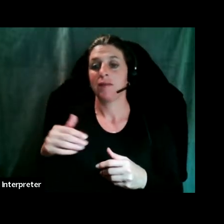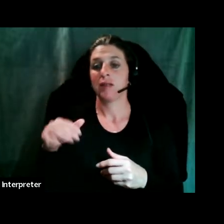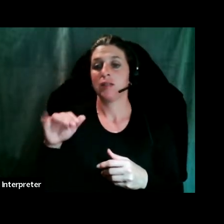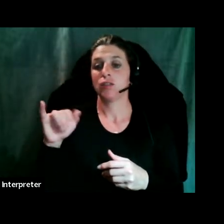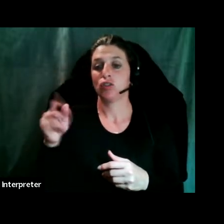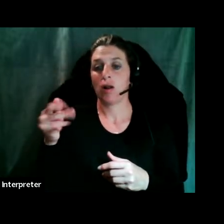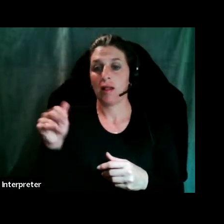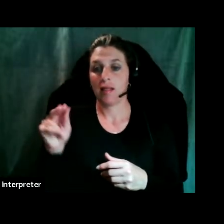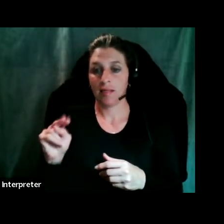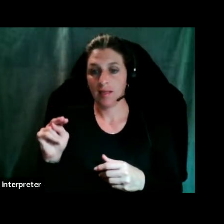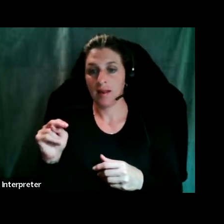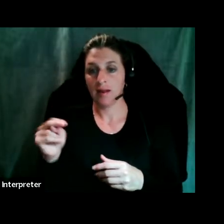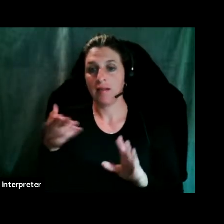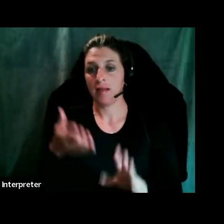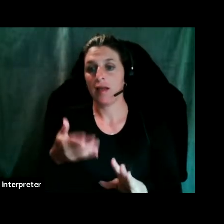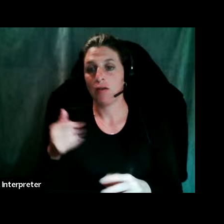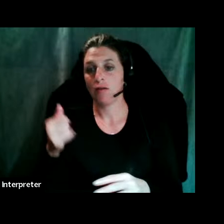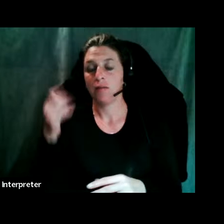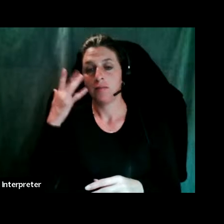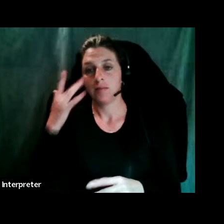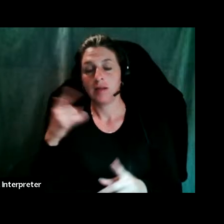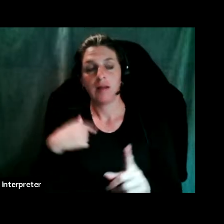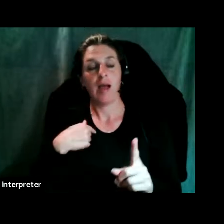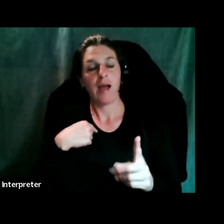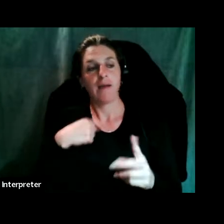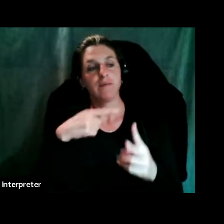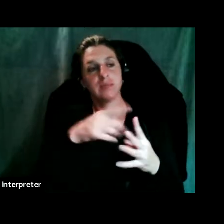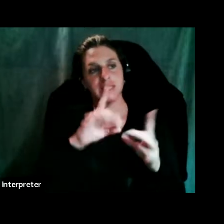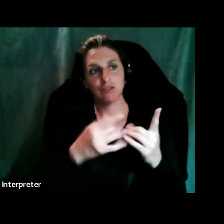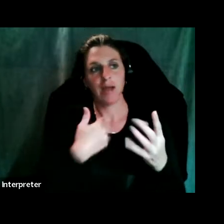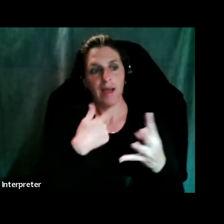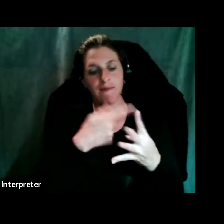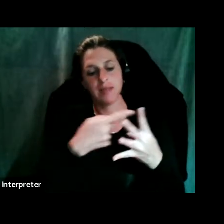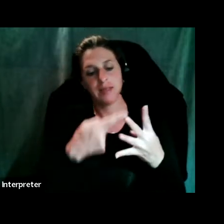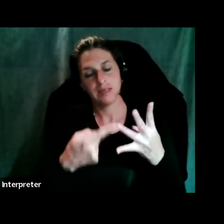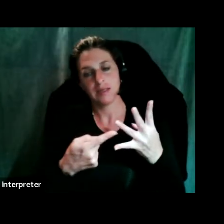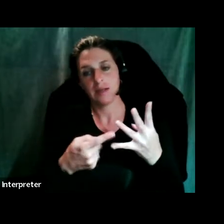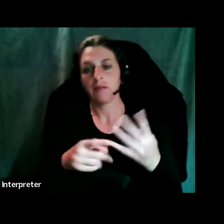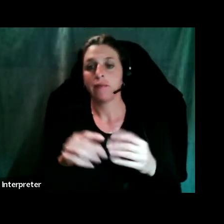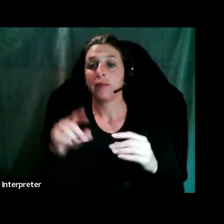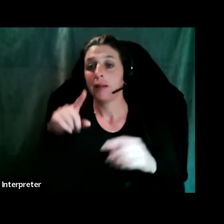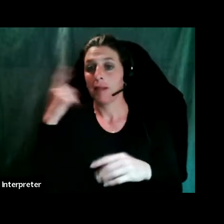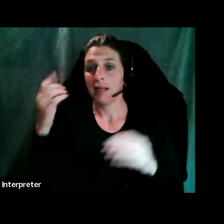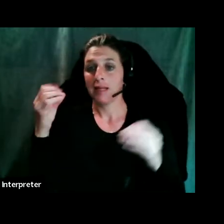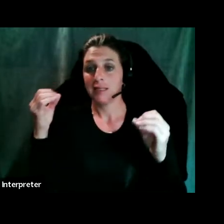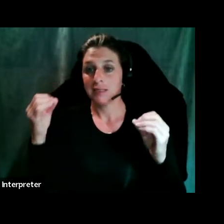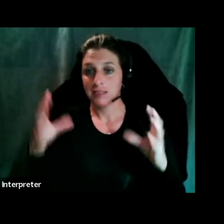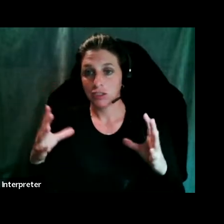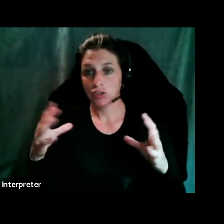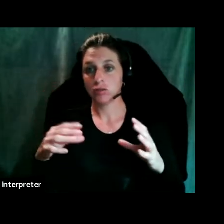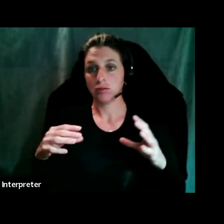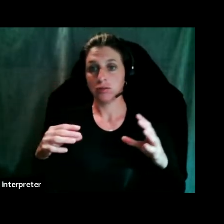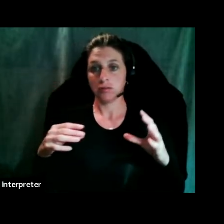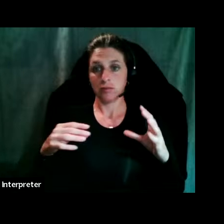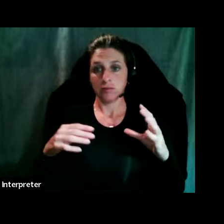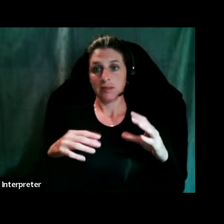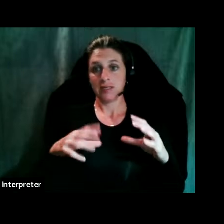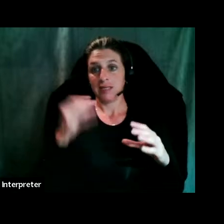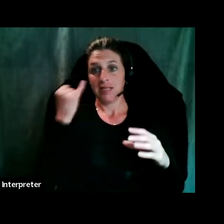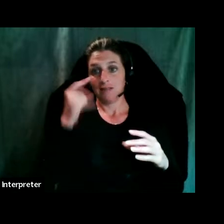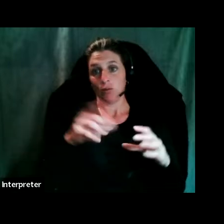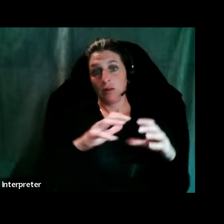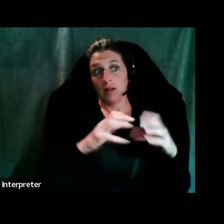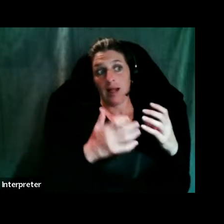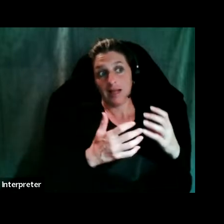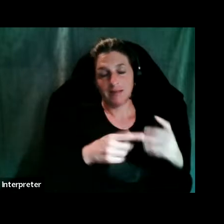of like an insight on like, oh, the district has this and has that, but Black teachers and Black, especially if you're classified, they don't